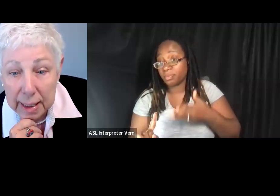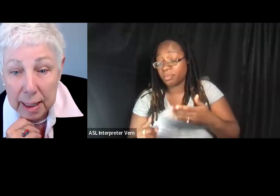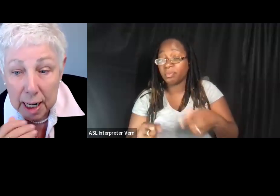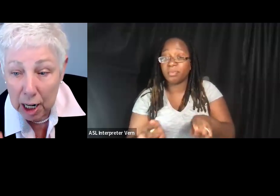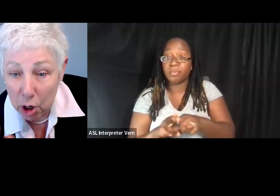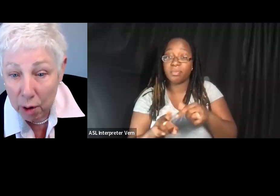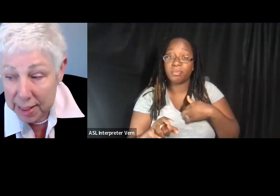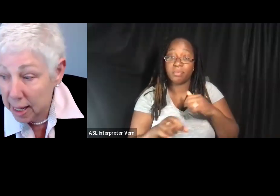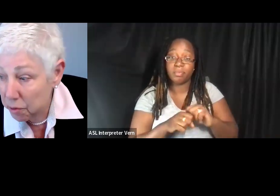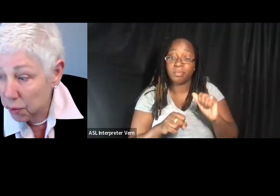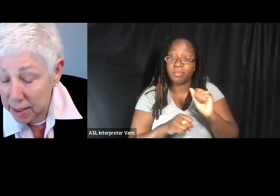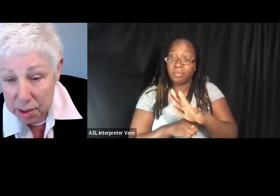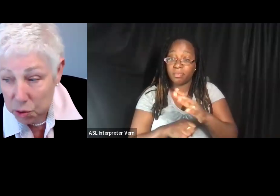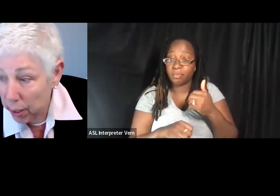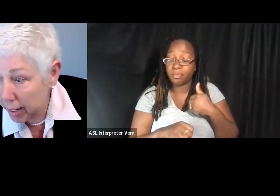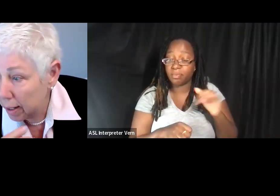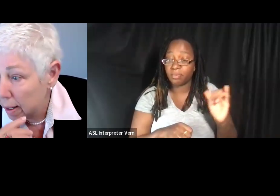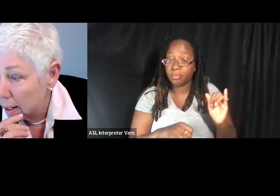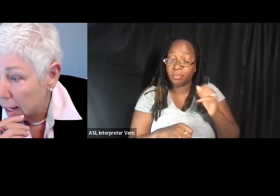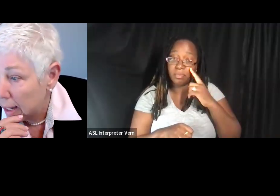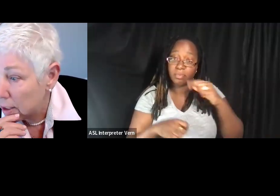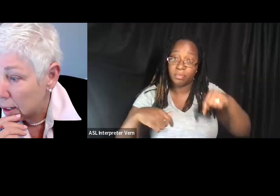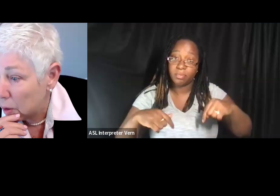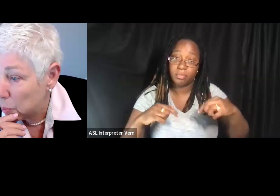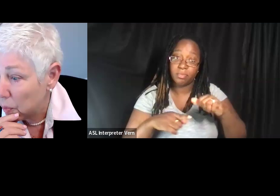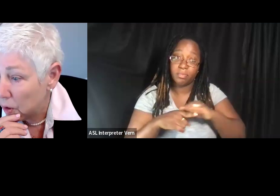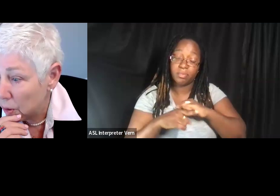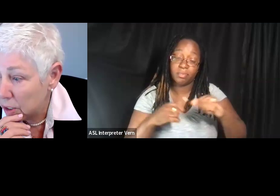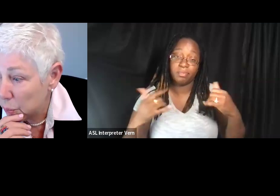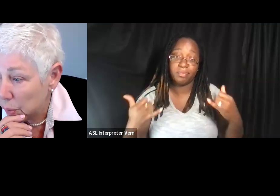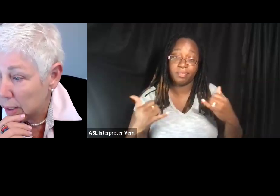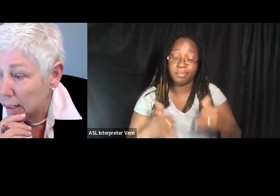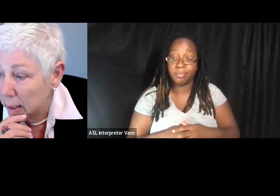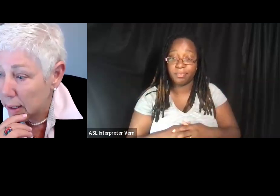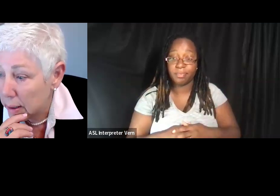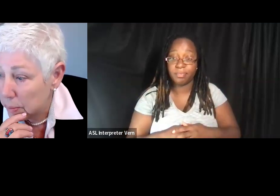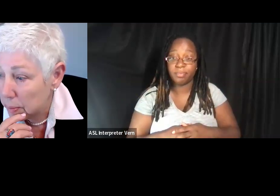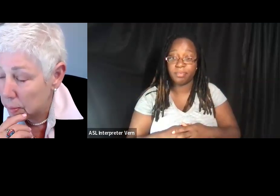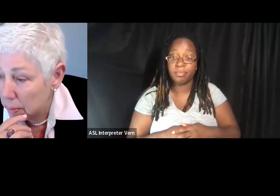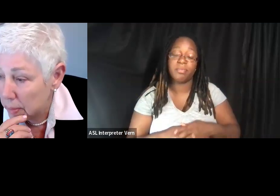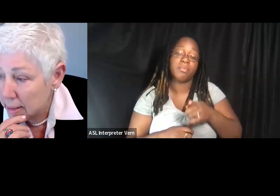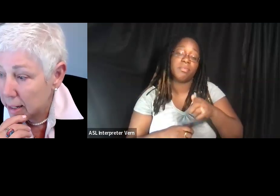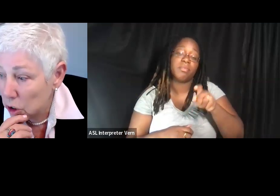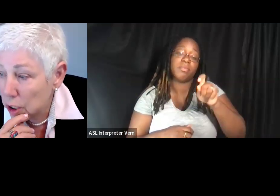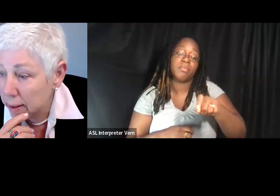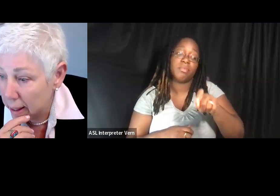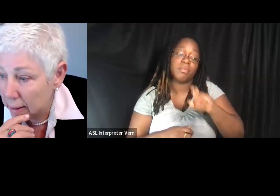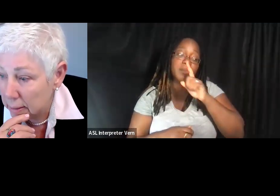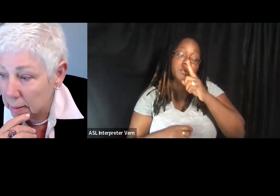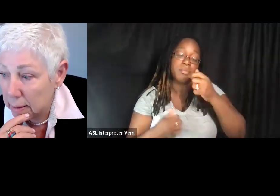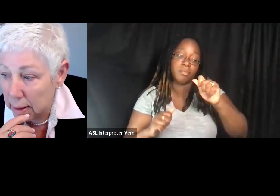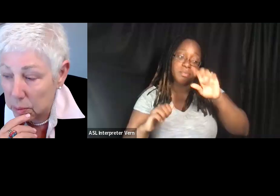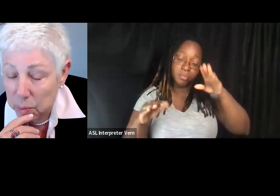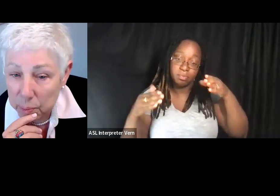received on the site for this training. And you need to really take a look at